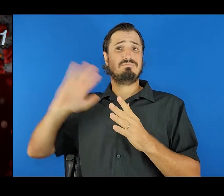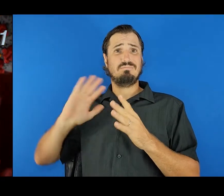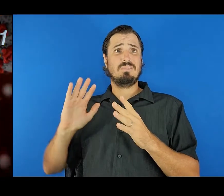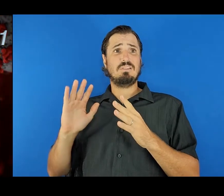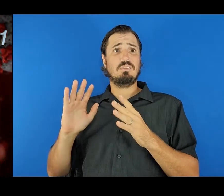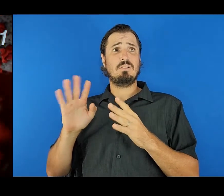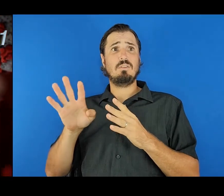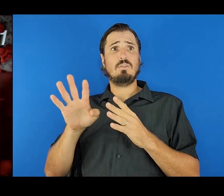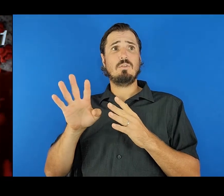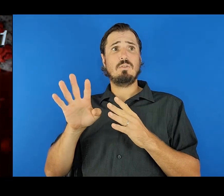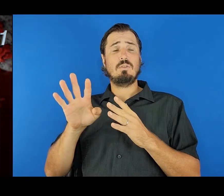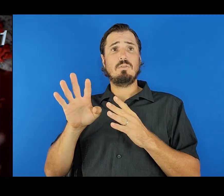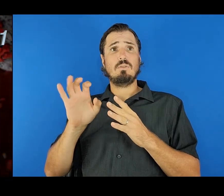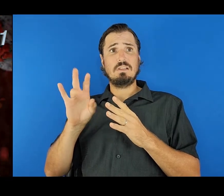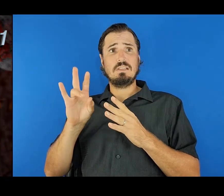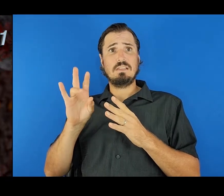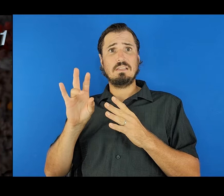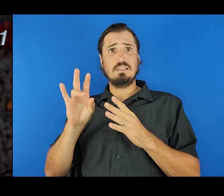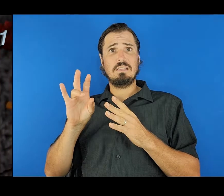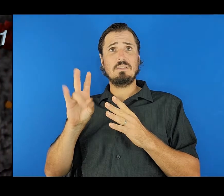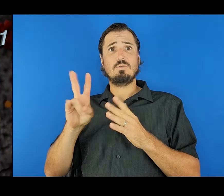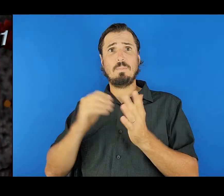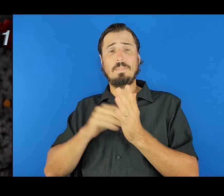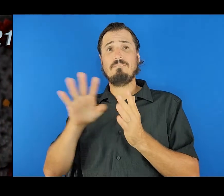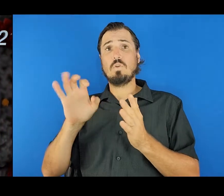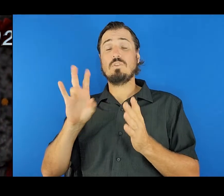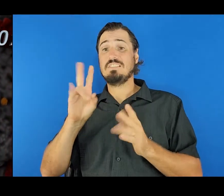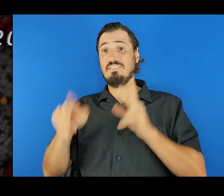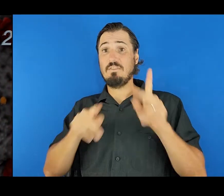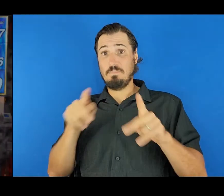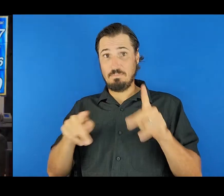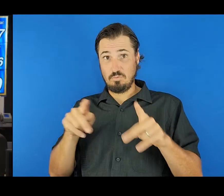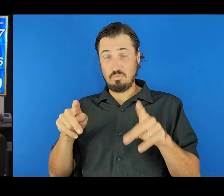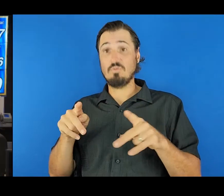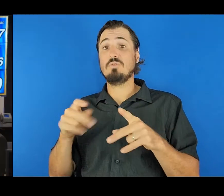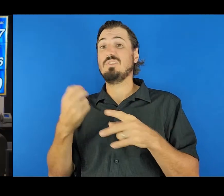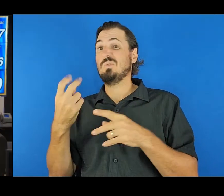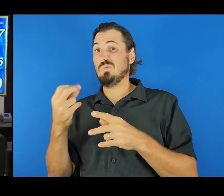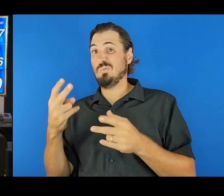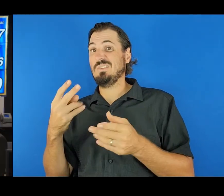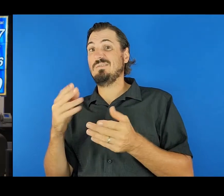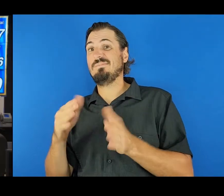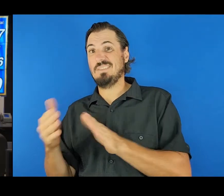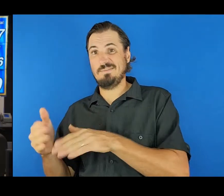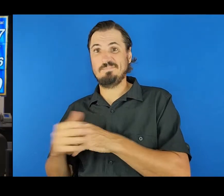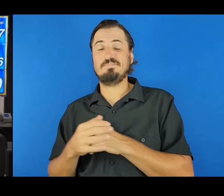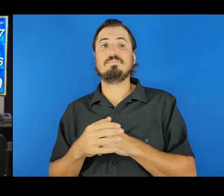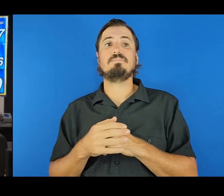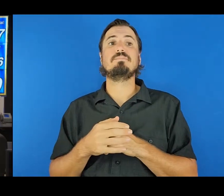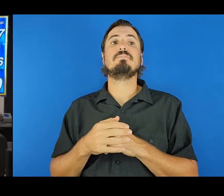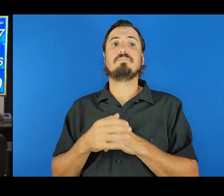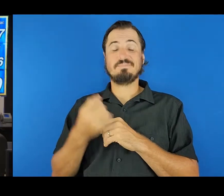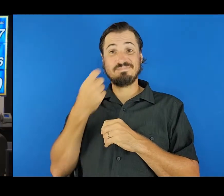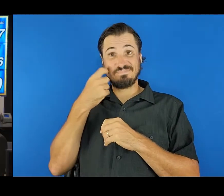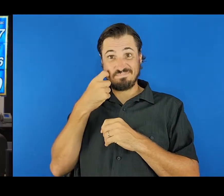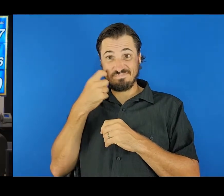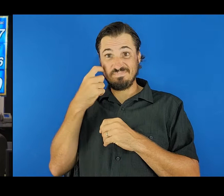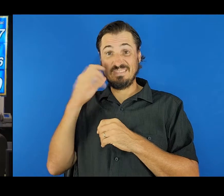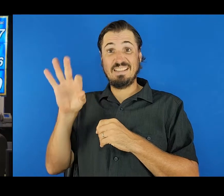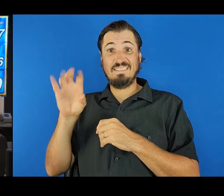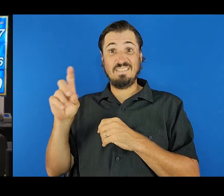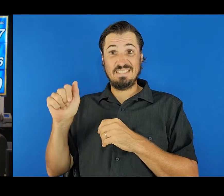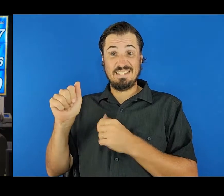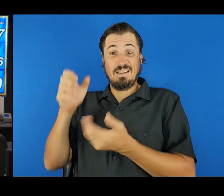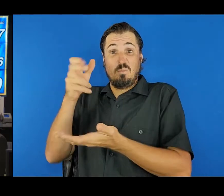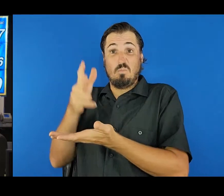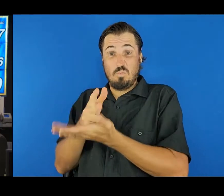had 2,407 total cases, with 12 fatalities. Recently, the U.S. Centers for Disease Control and Prevention approved booster